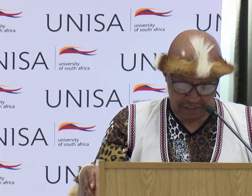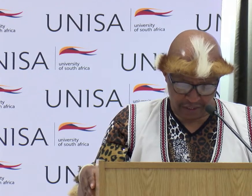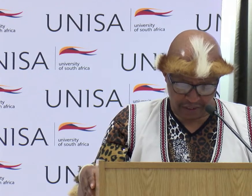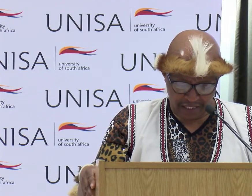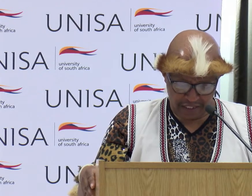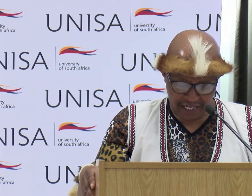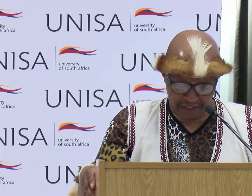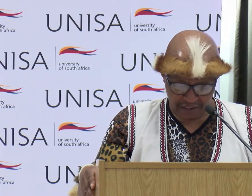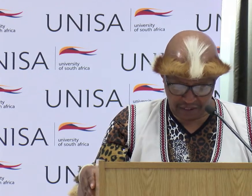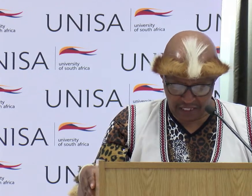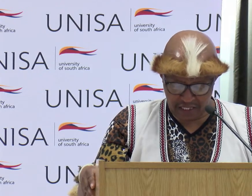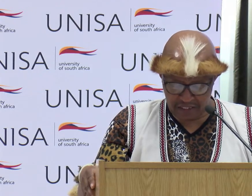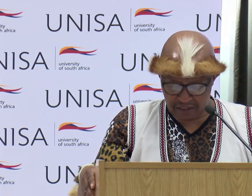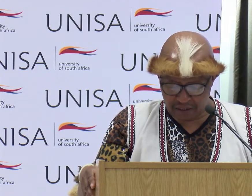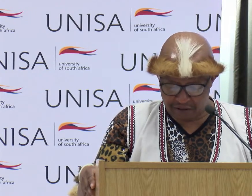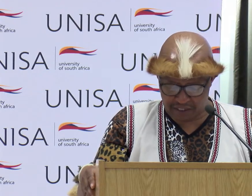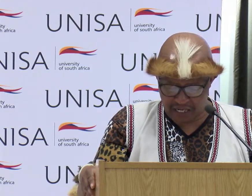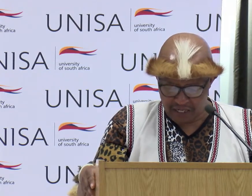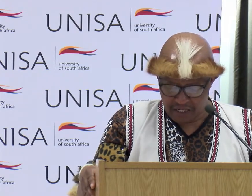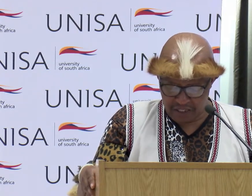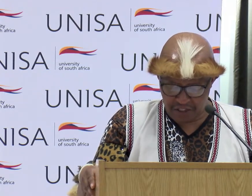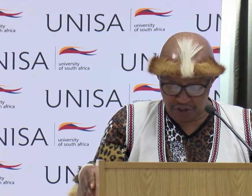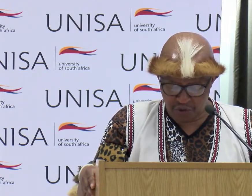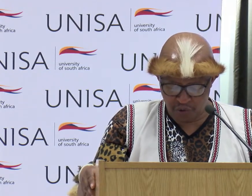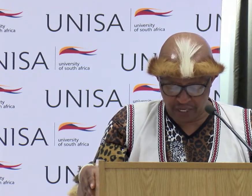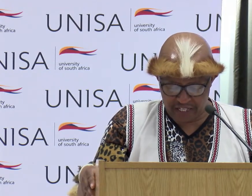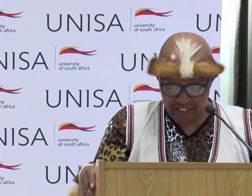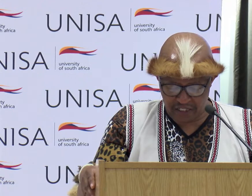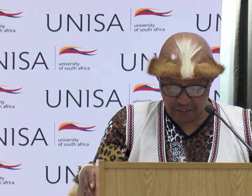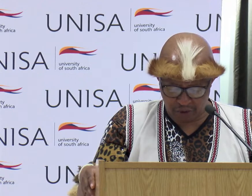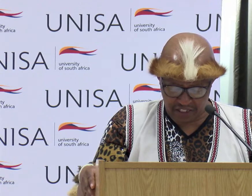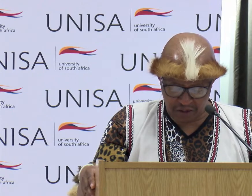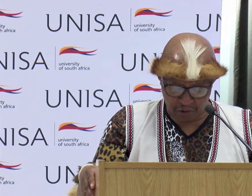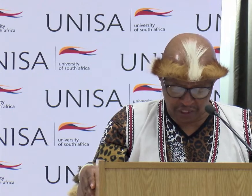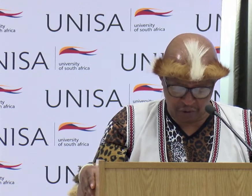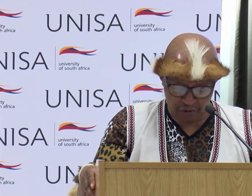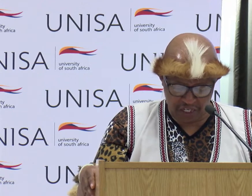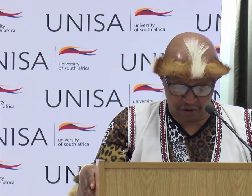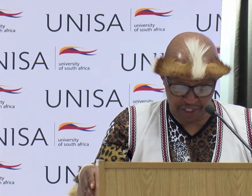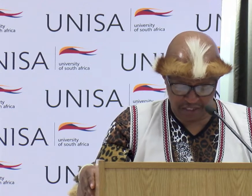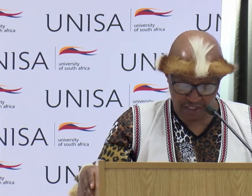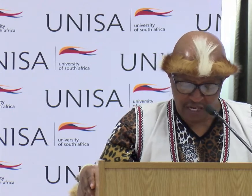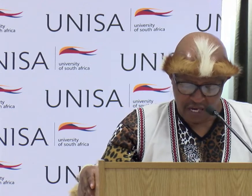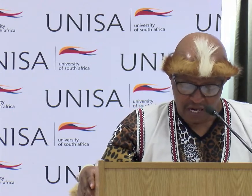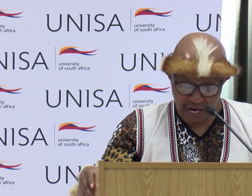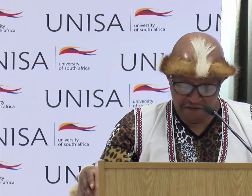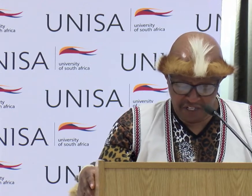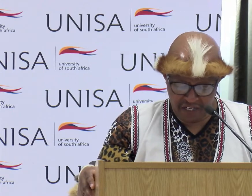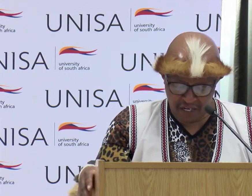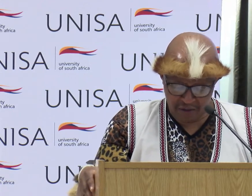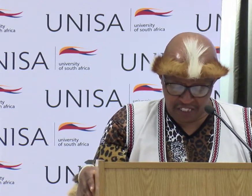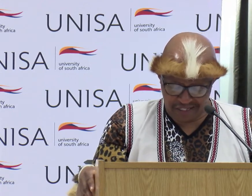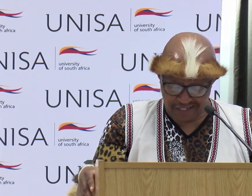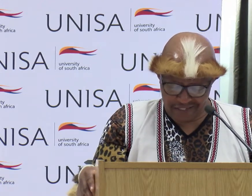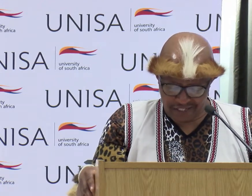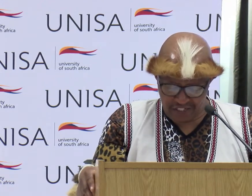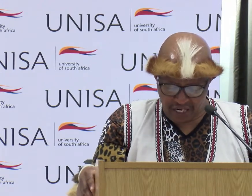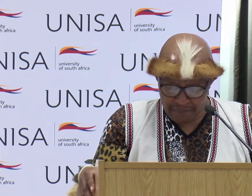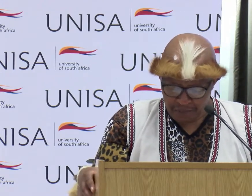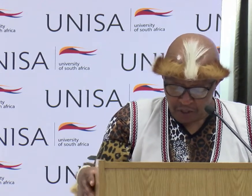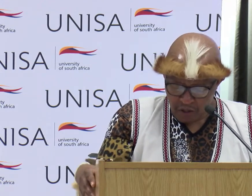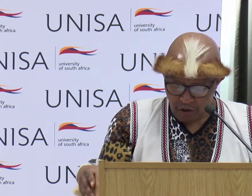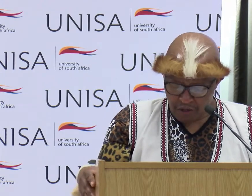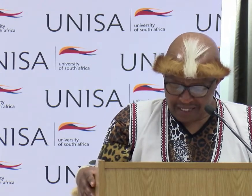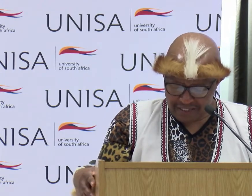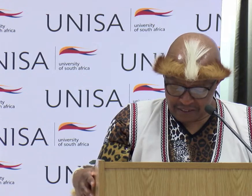phonology, syntax in isiXhosa, isiZulu, and isiSwati. Those are Nguni languages. African languages,